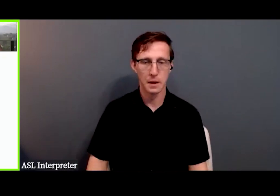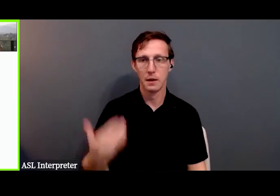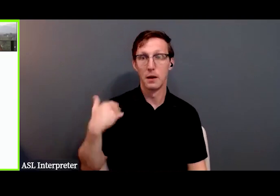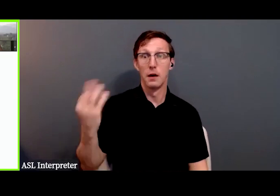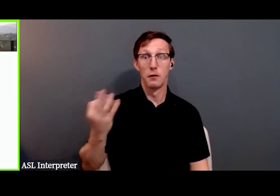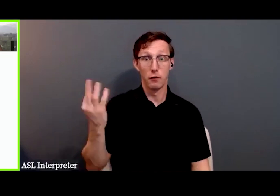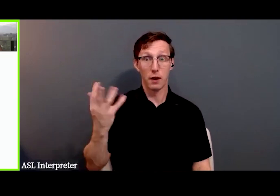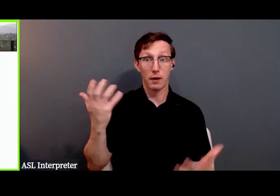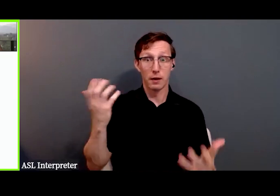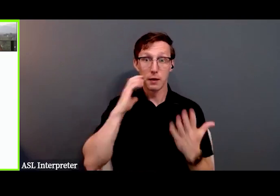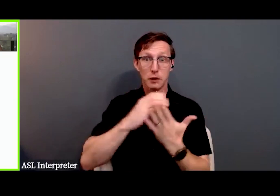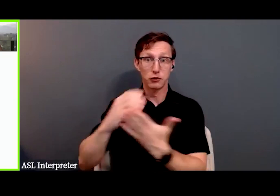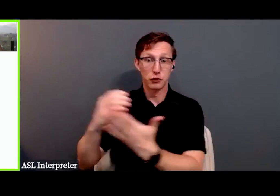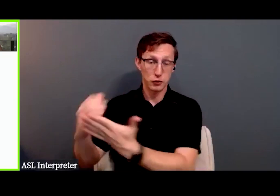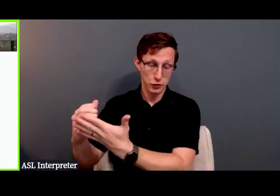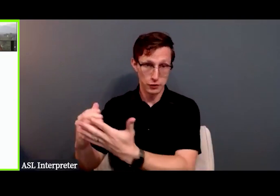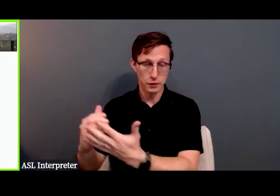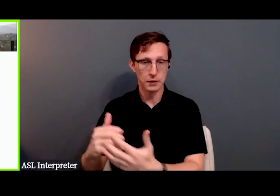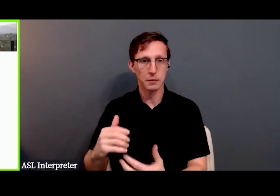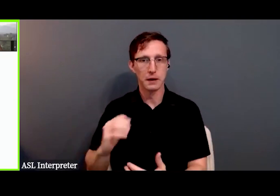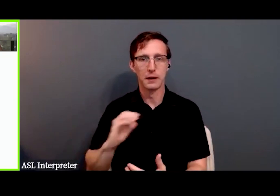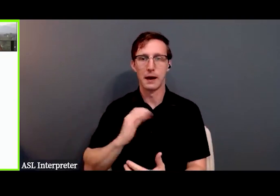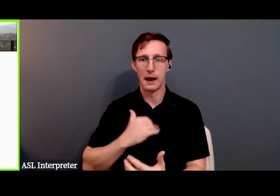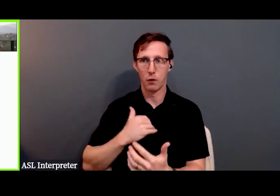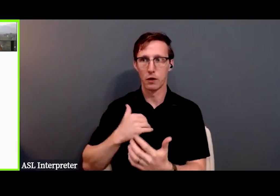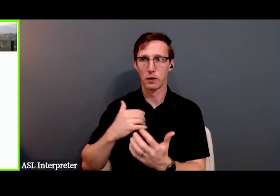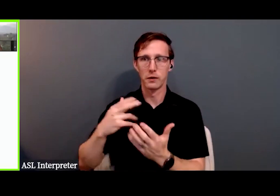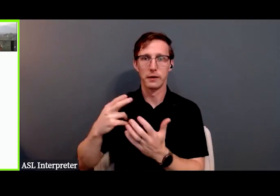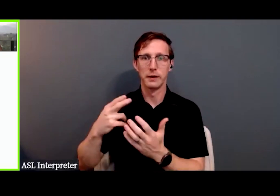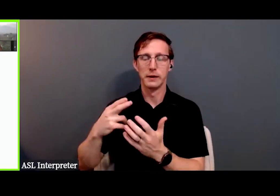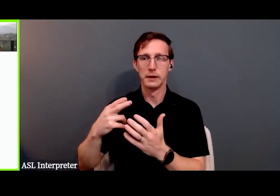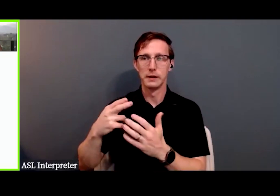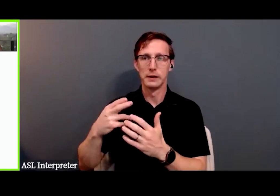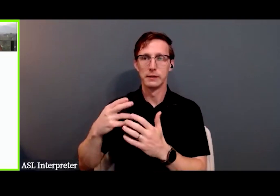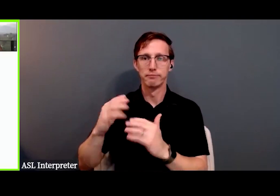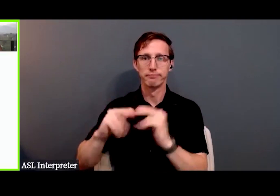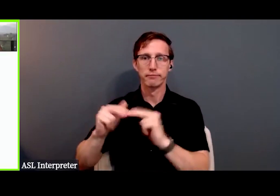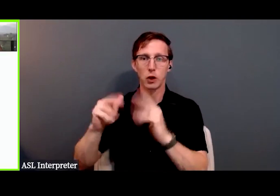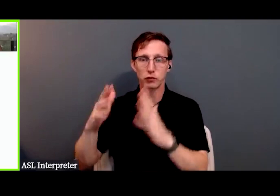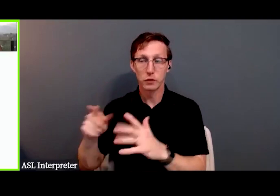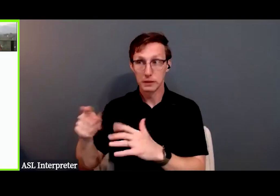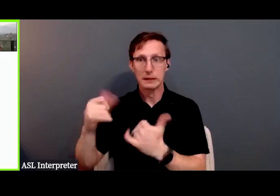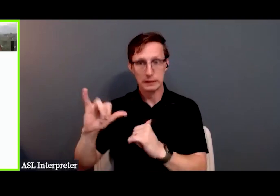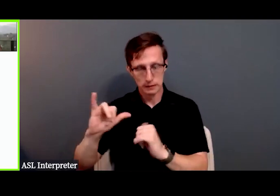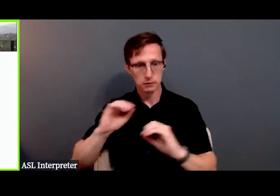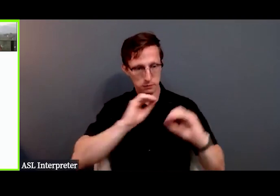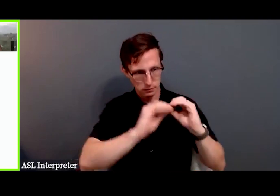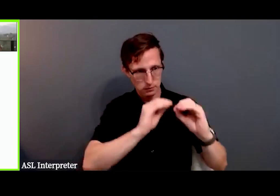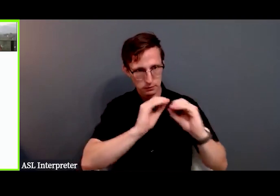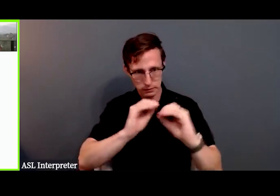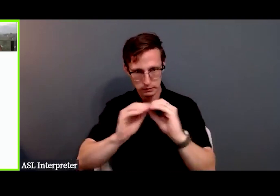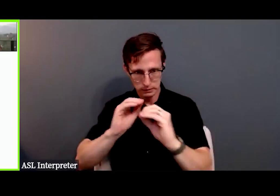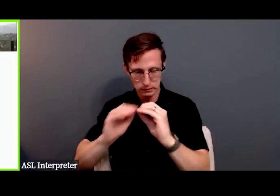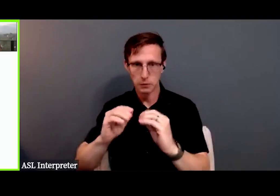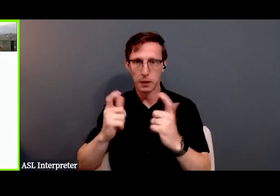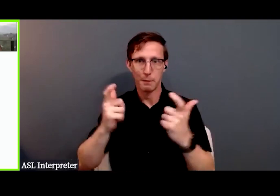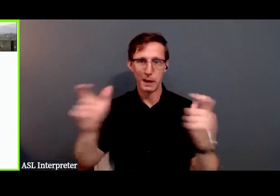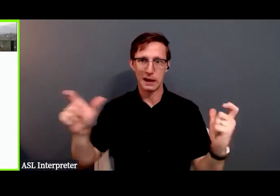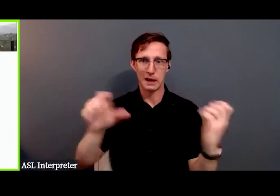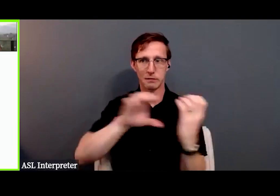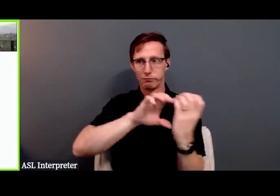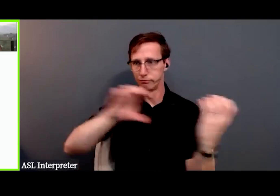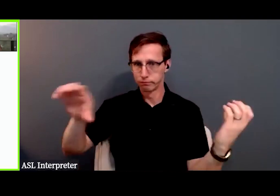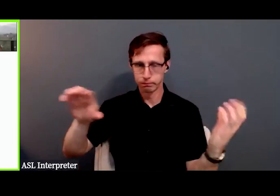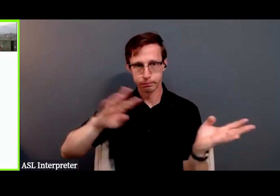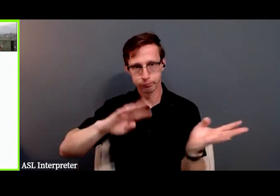our contractors continue to make progress on large-scale repairs to our primary transmission lines. Those